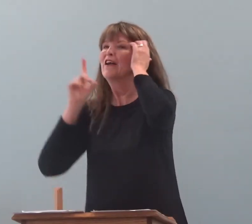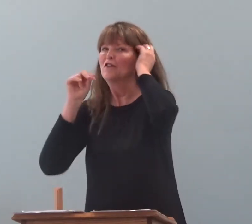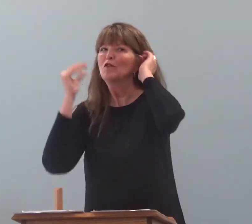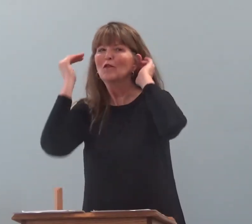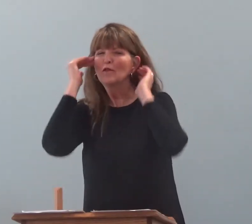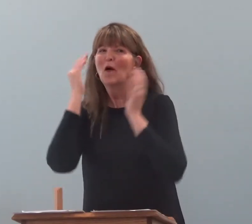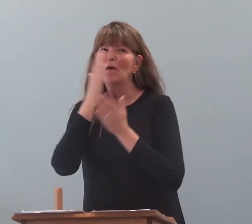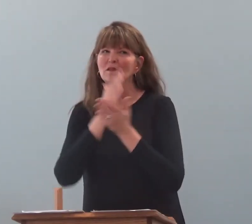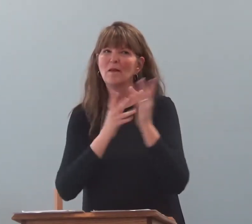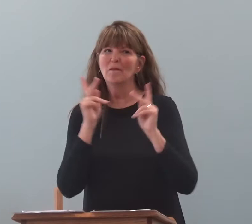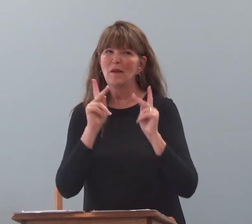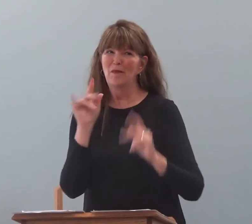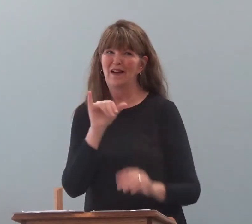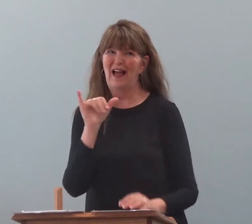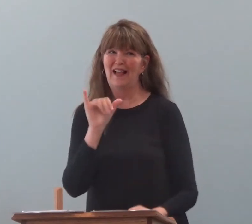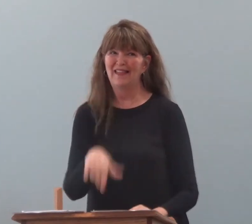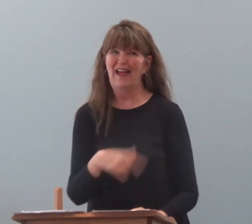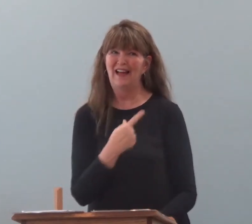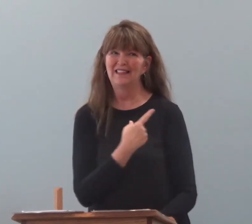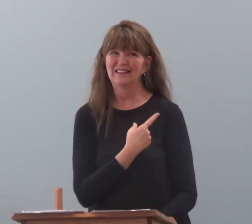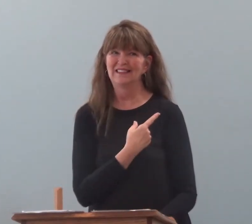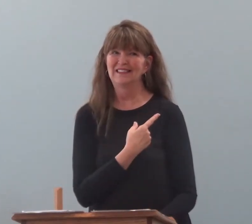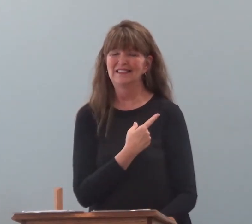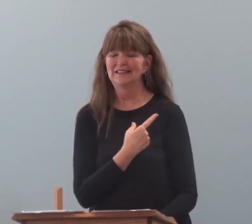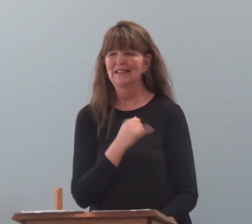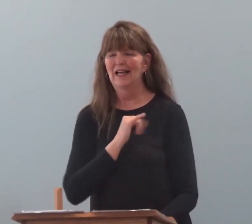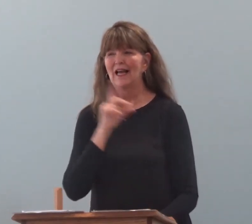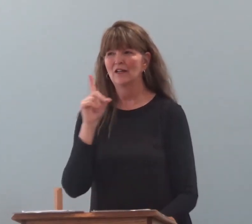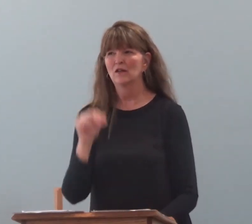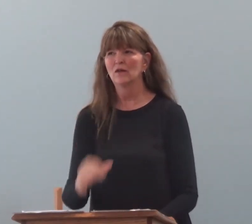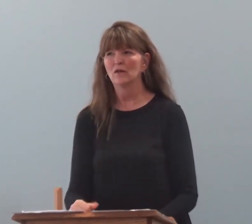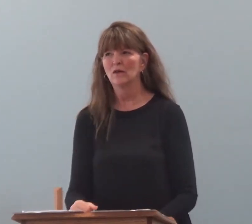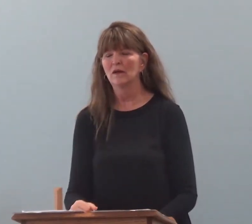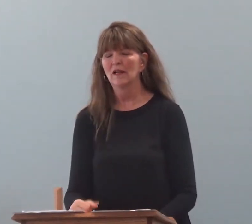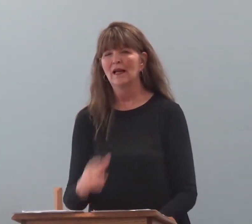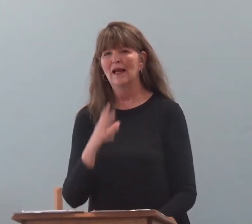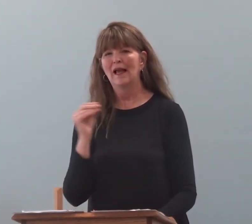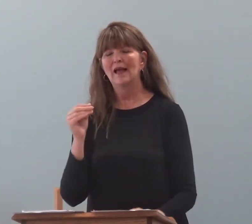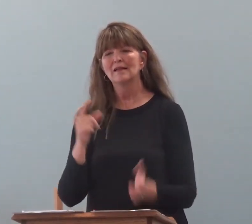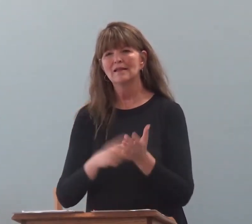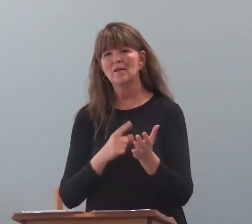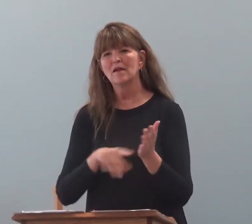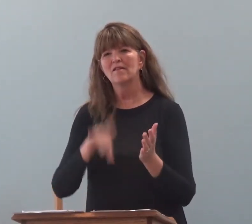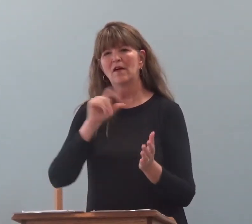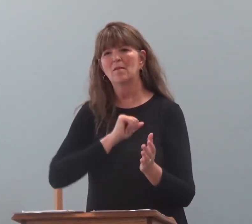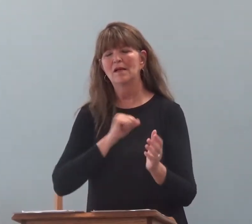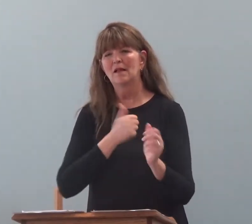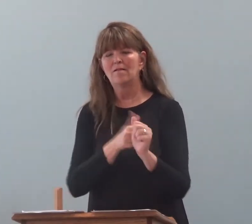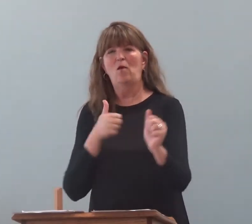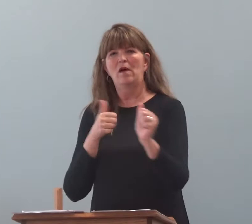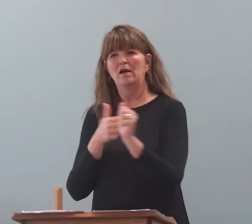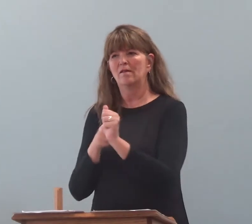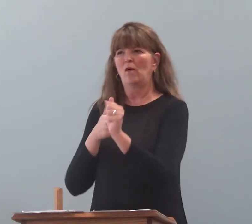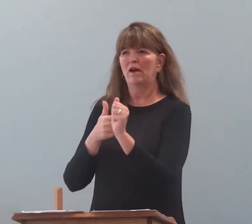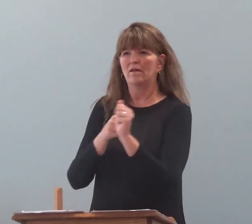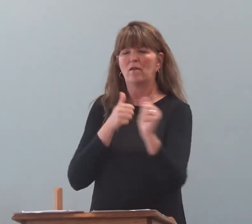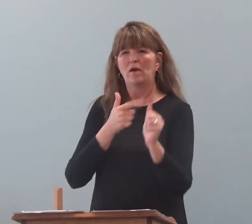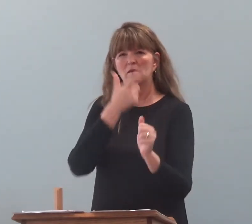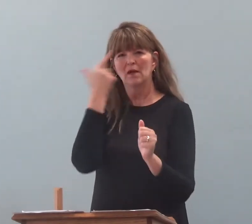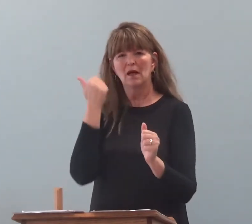Unfortunately, I do know some people who are just like Eeyore. Yeah, I do. And sometimes I find myself trying